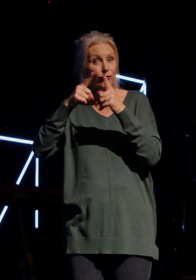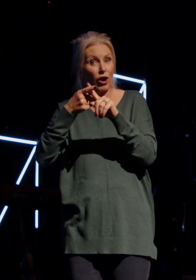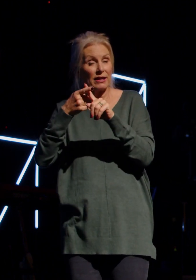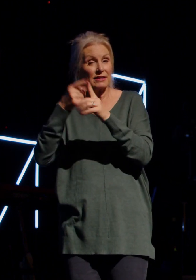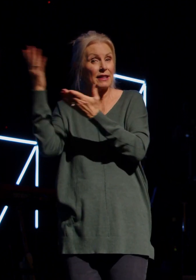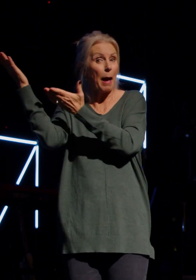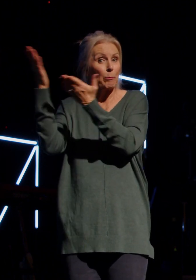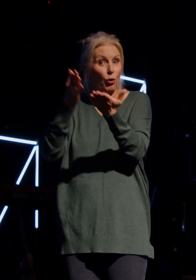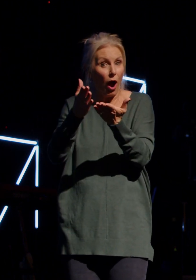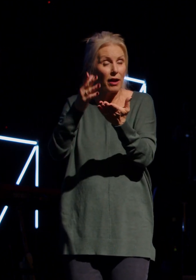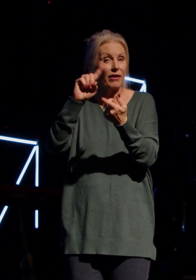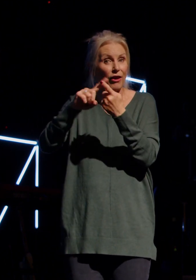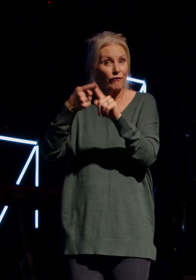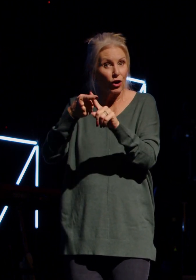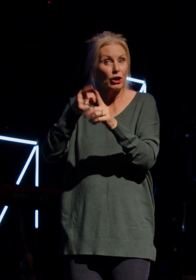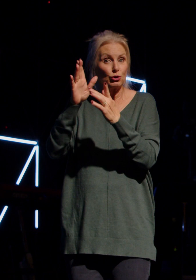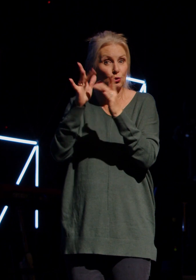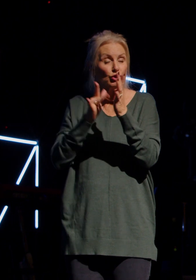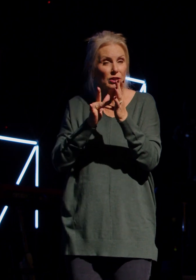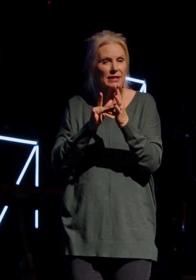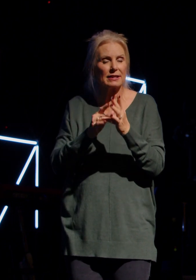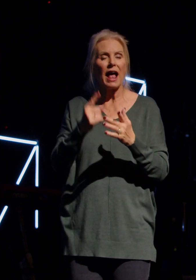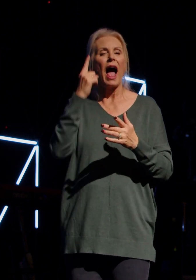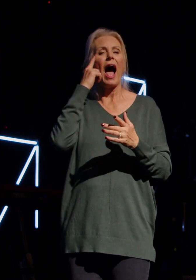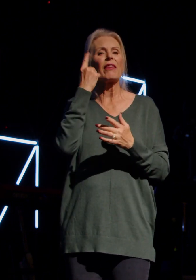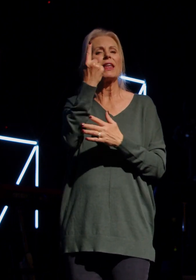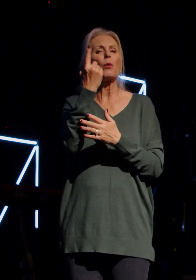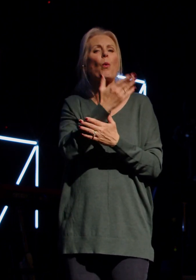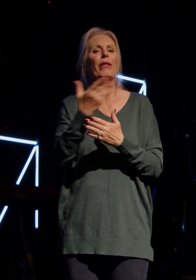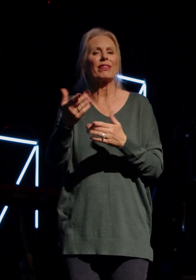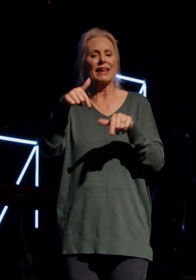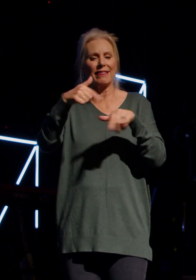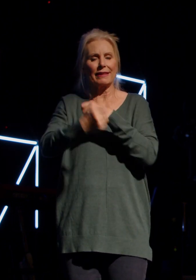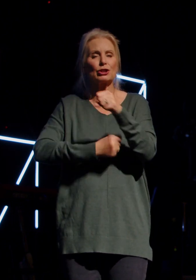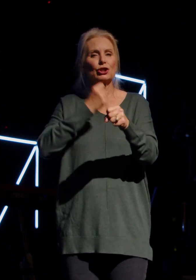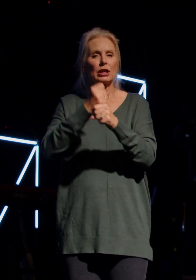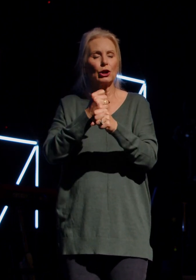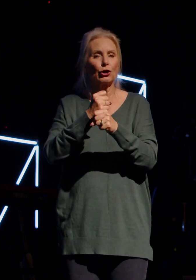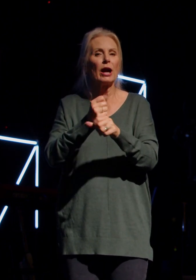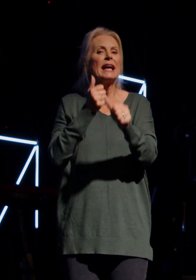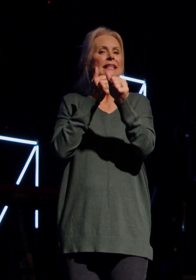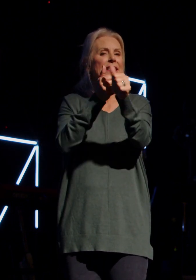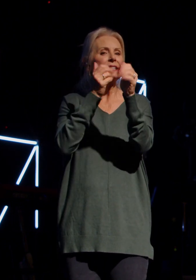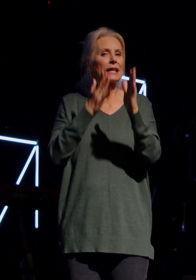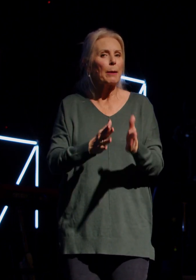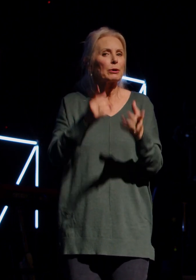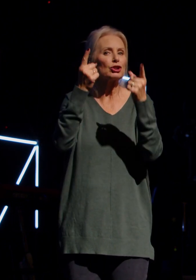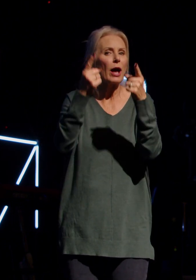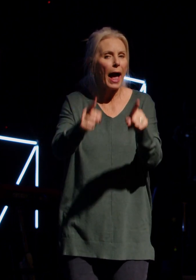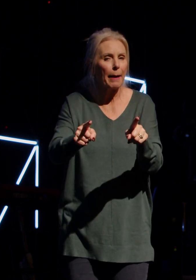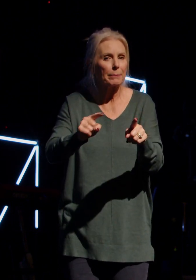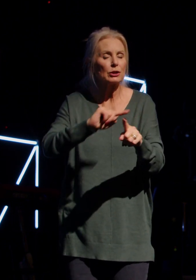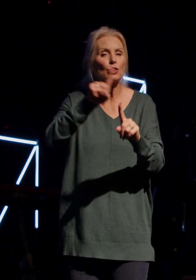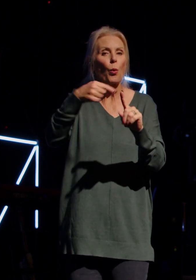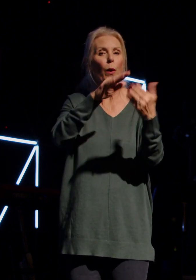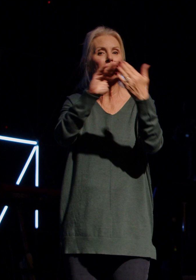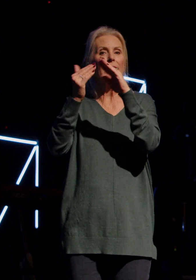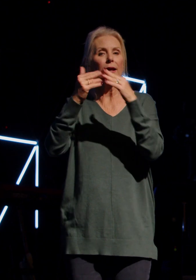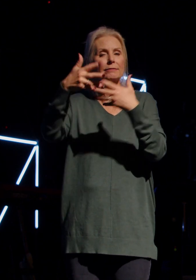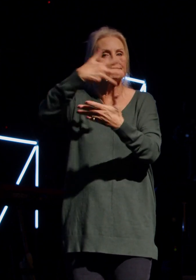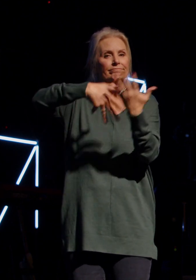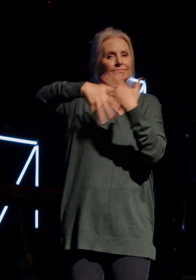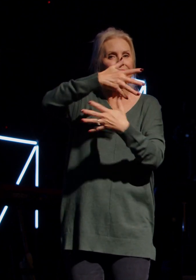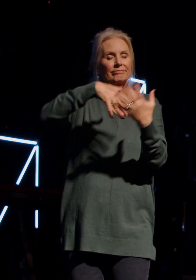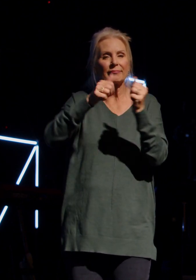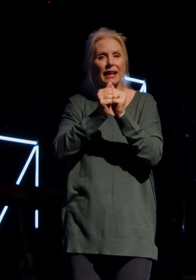talk about discipleship throughout this year, I think one of the things that we'll even think about is that discipleship happens in community groups.